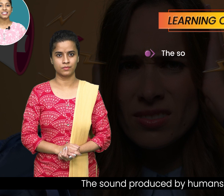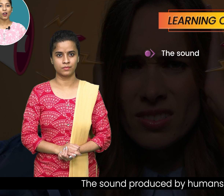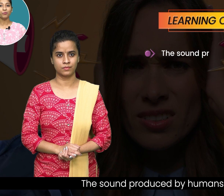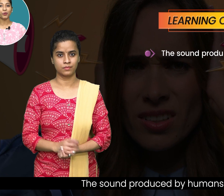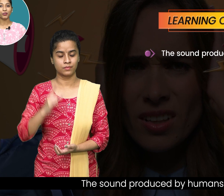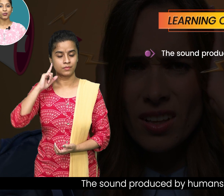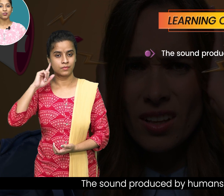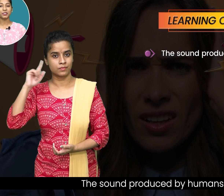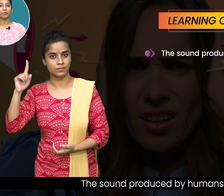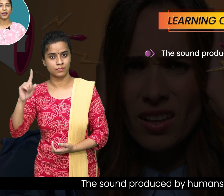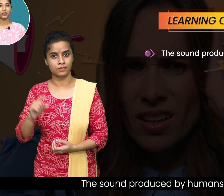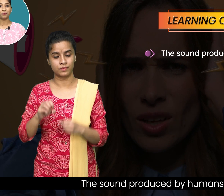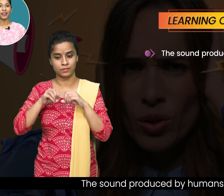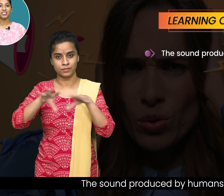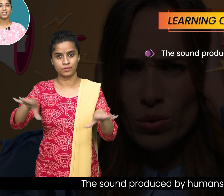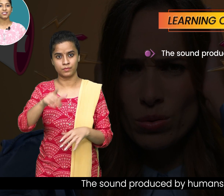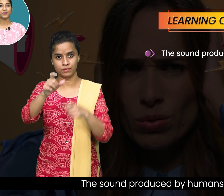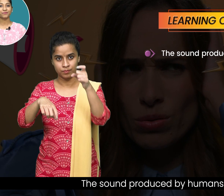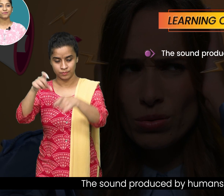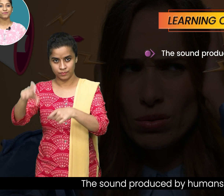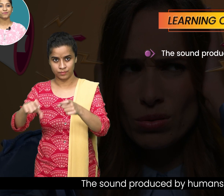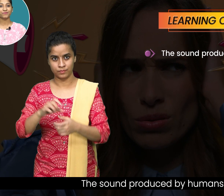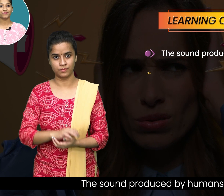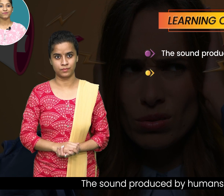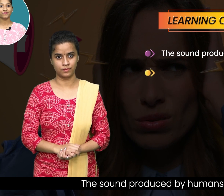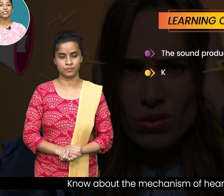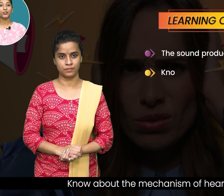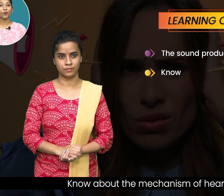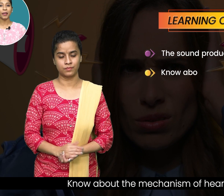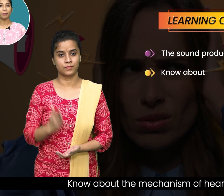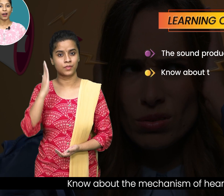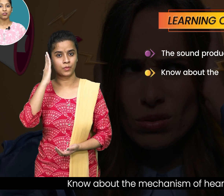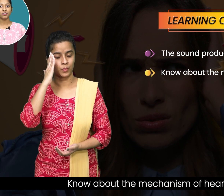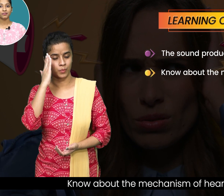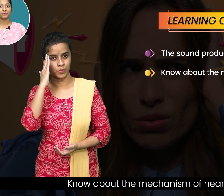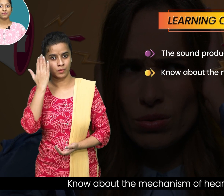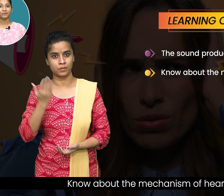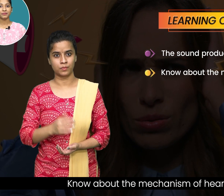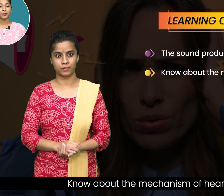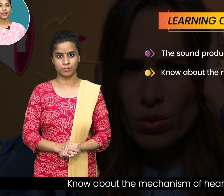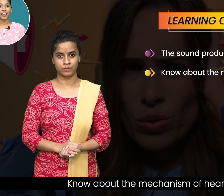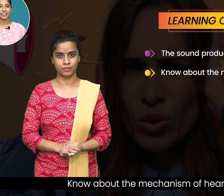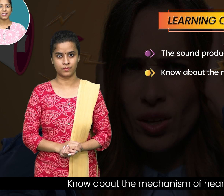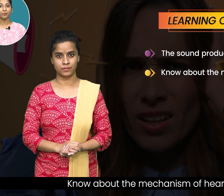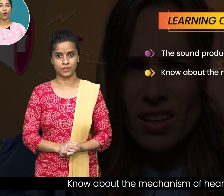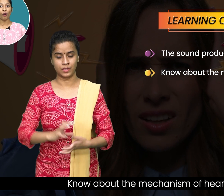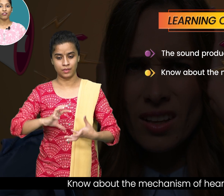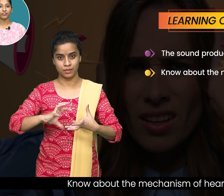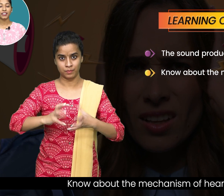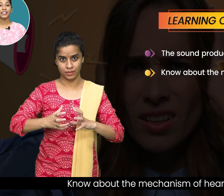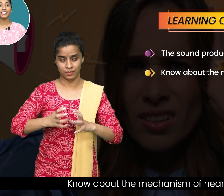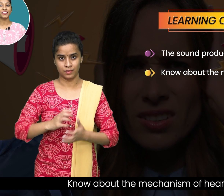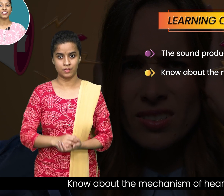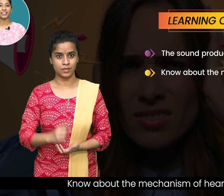the sound produced by humans, know about the mechanism